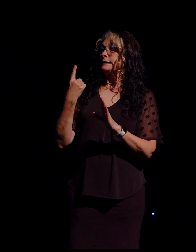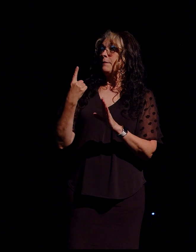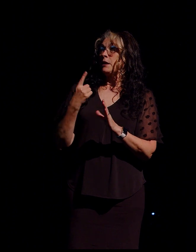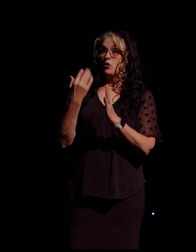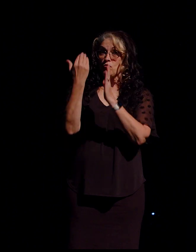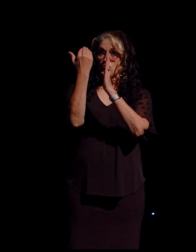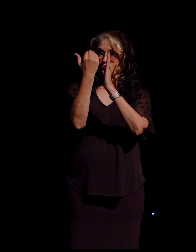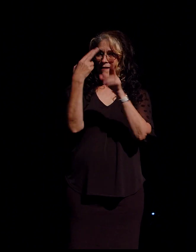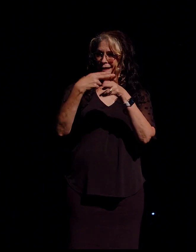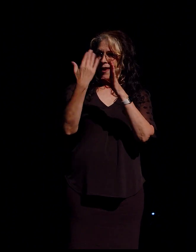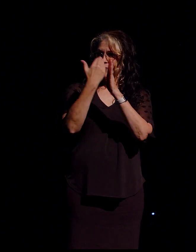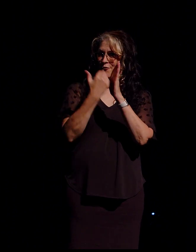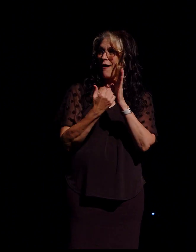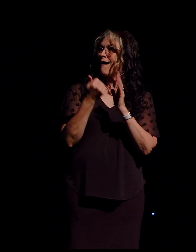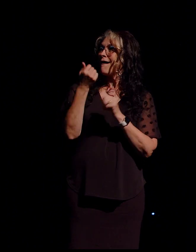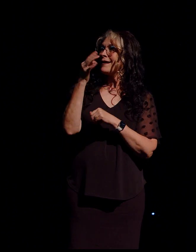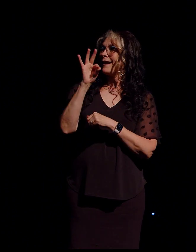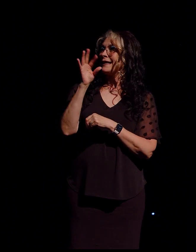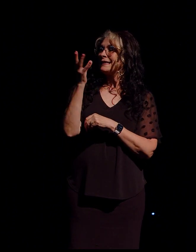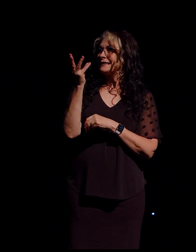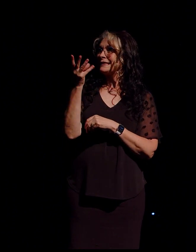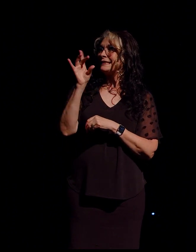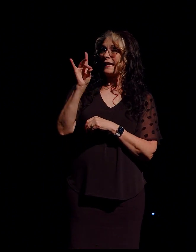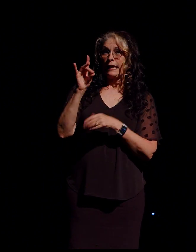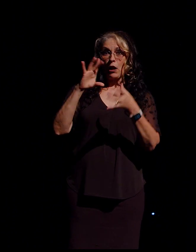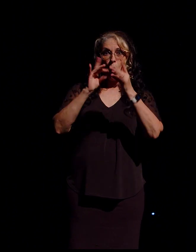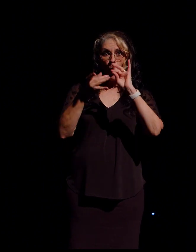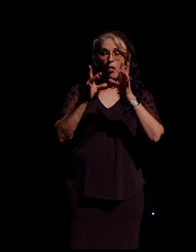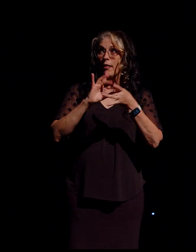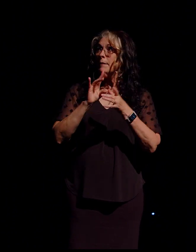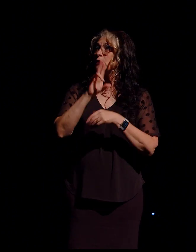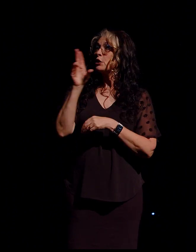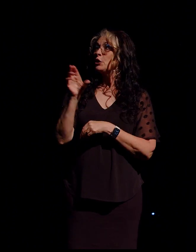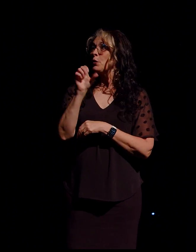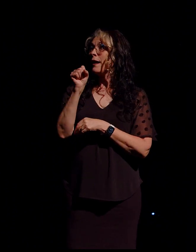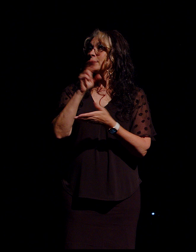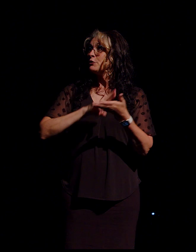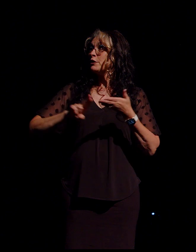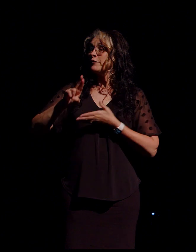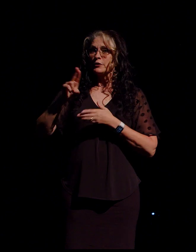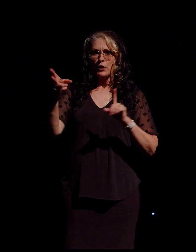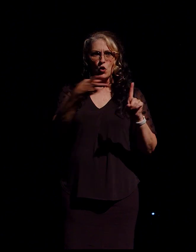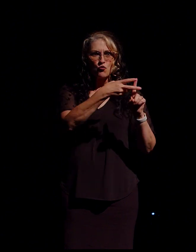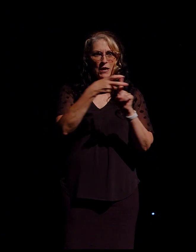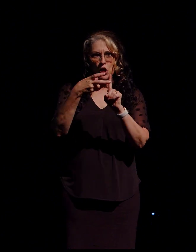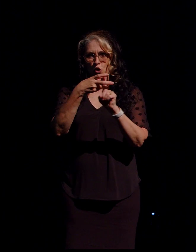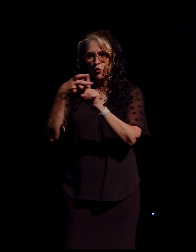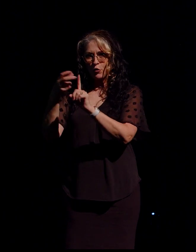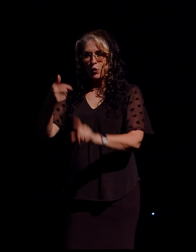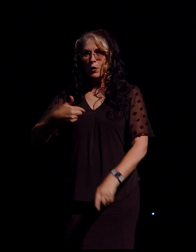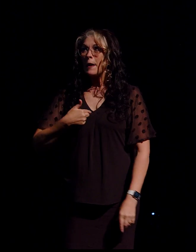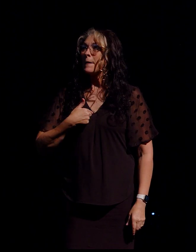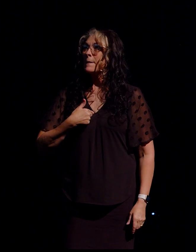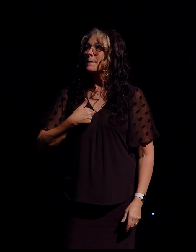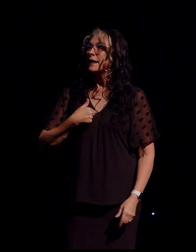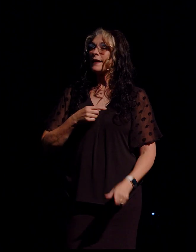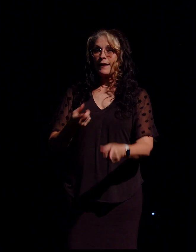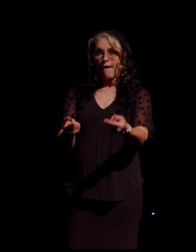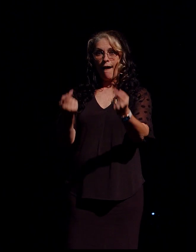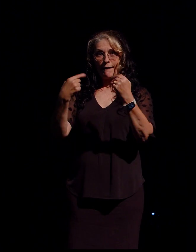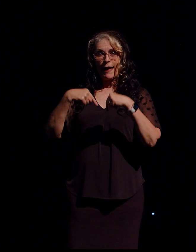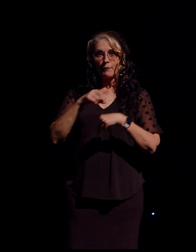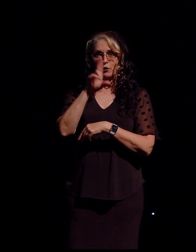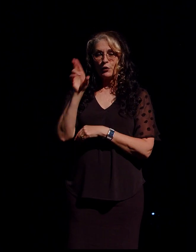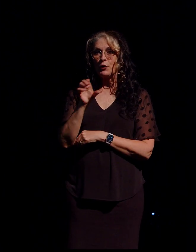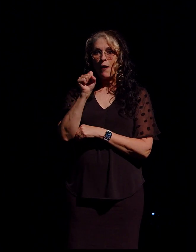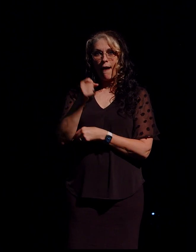on the roster for the 1968 Olympics. U.S. universities started recruiting me to come to the U.S.